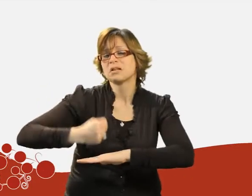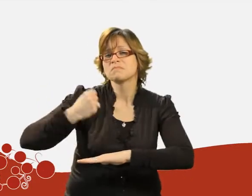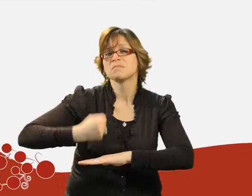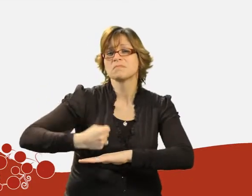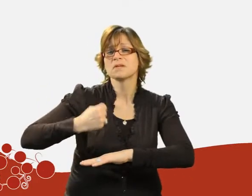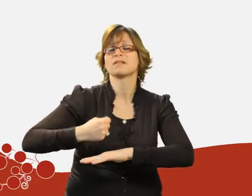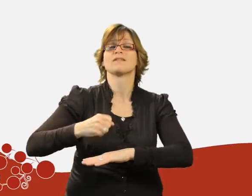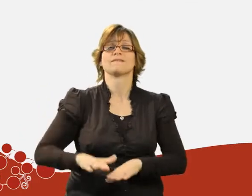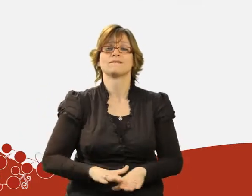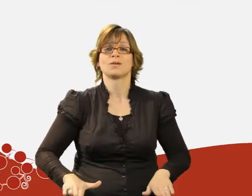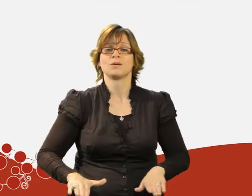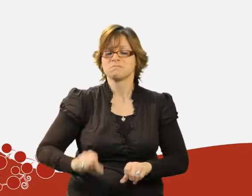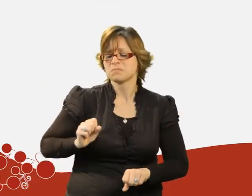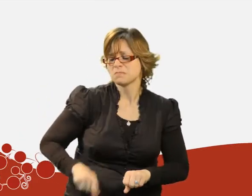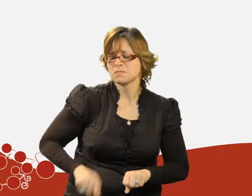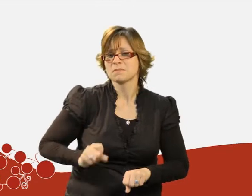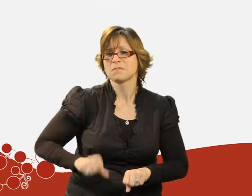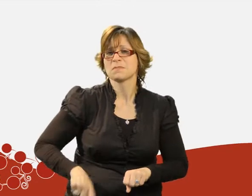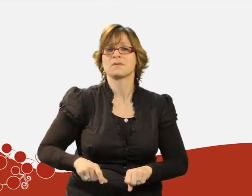pounding on a table or floor,